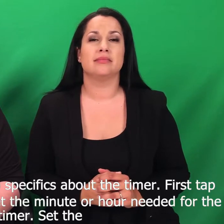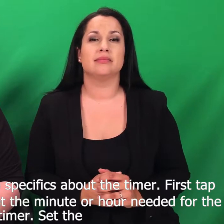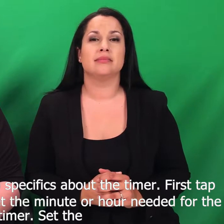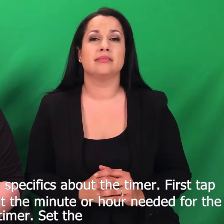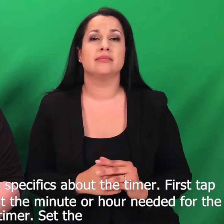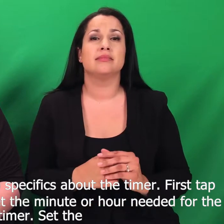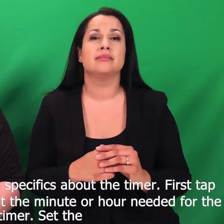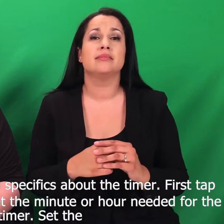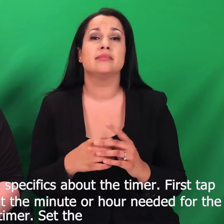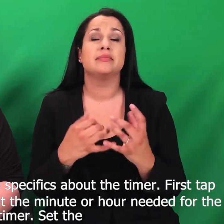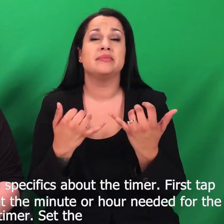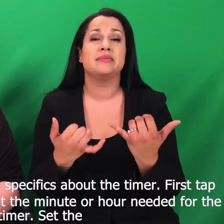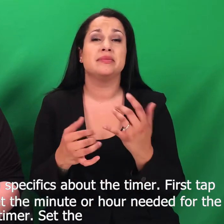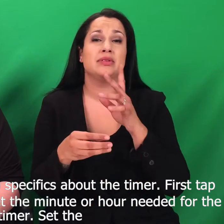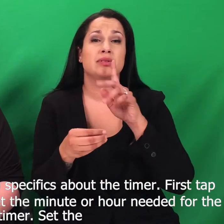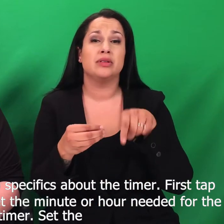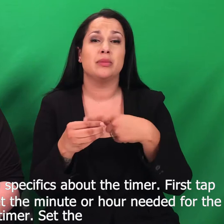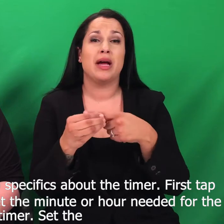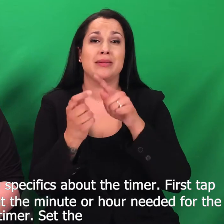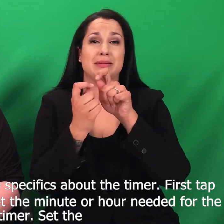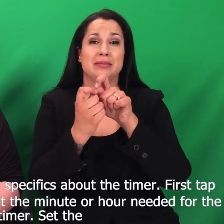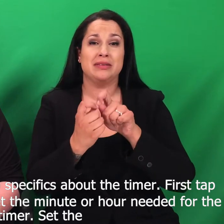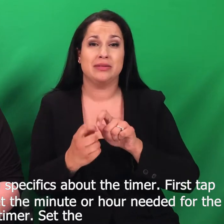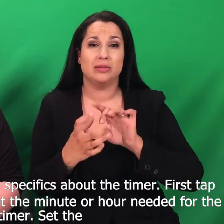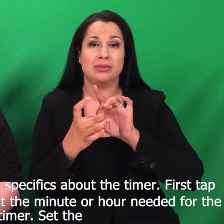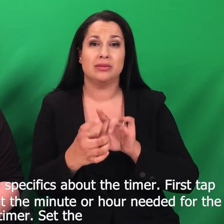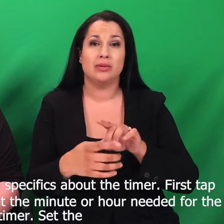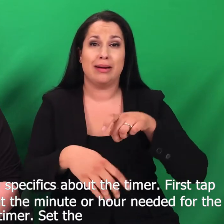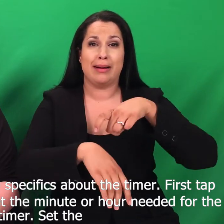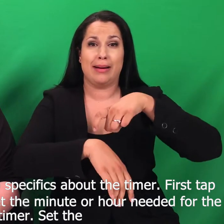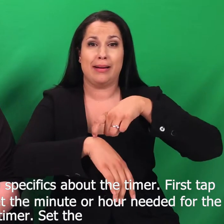Next, we'll go into specifics about the timer.